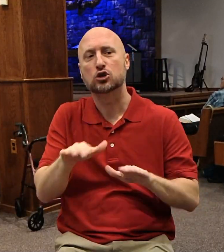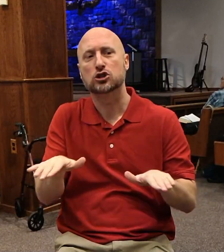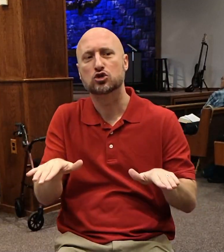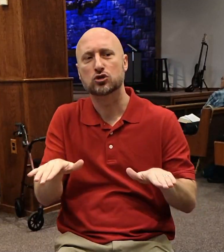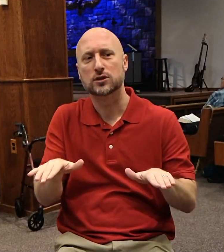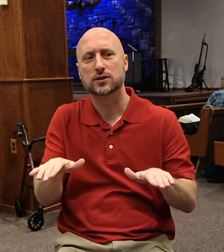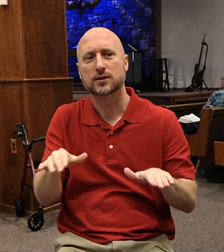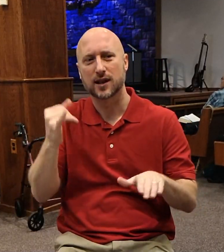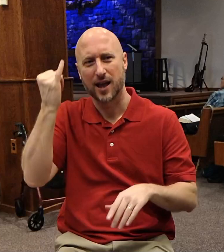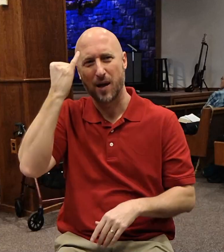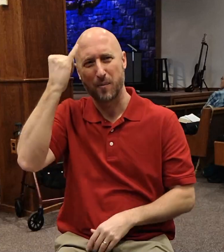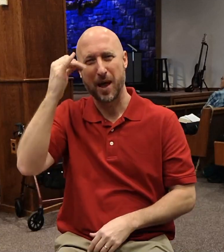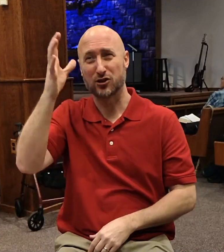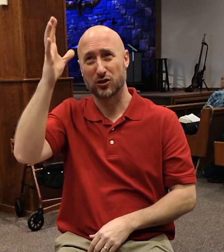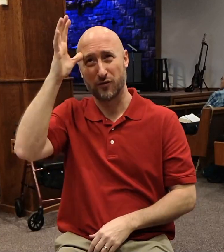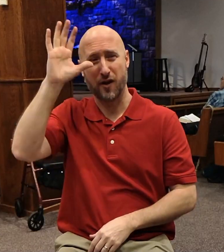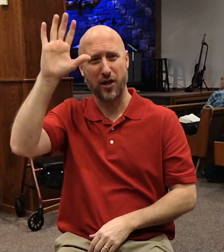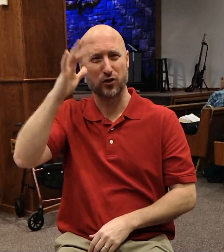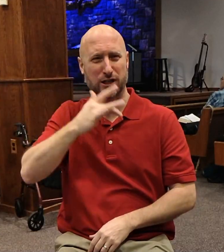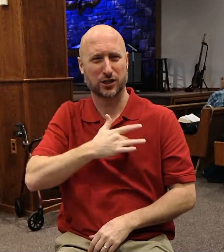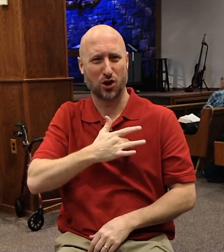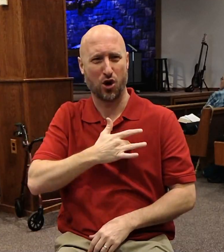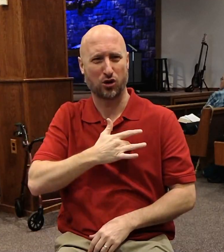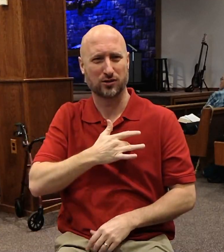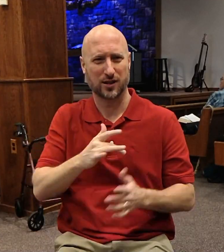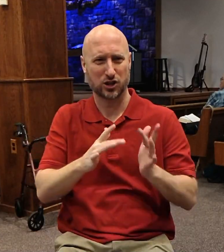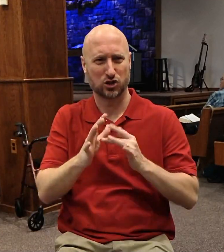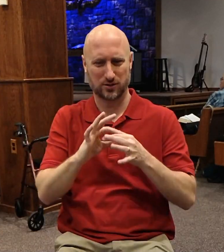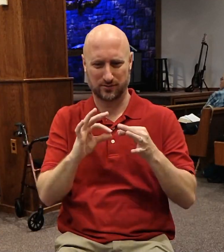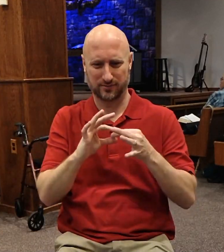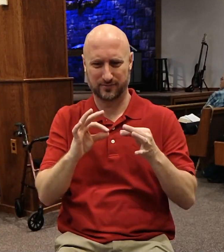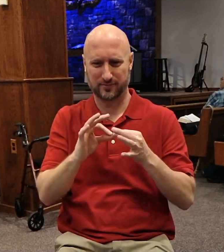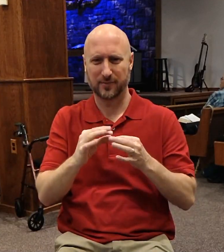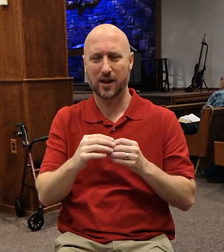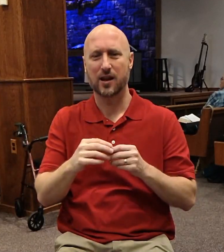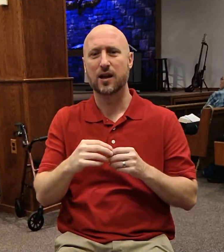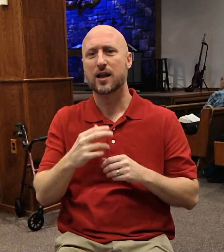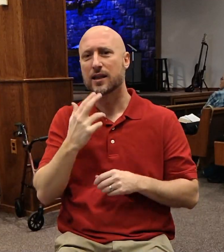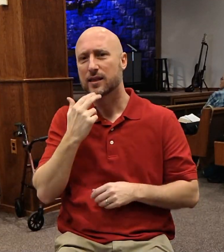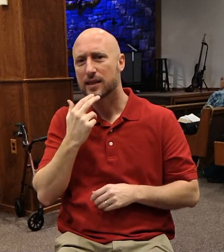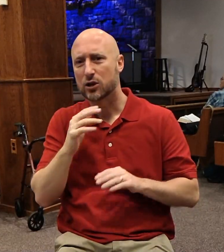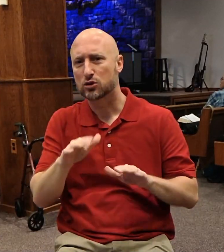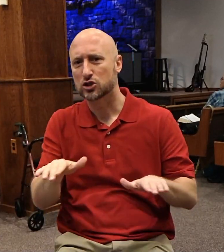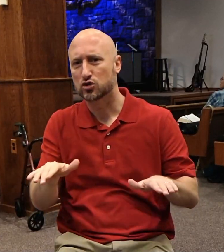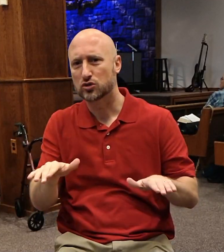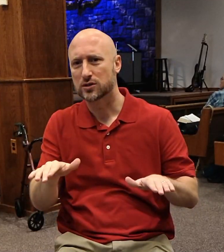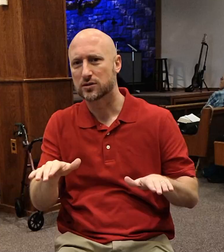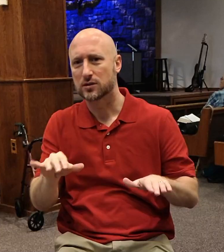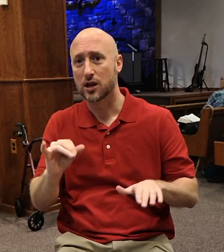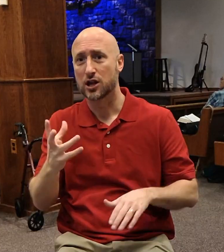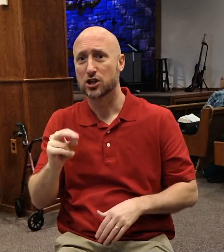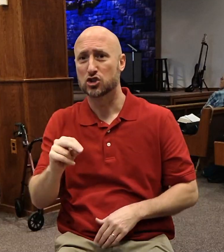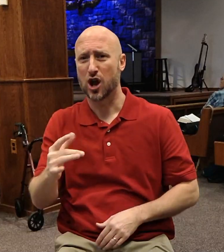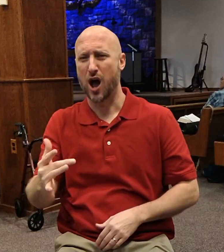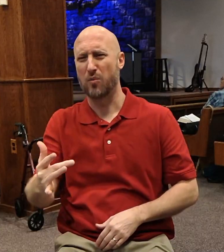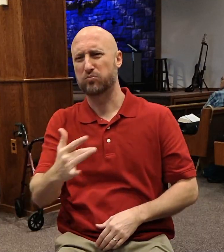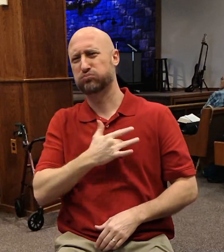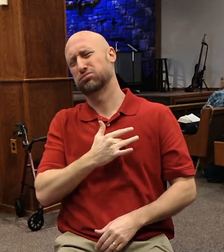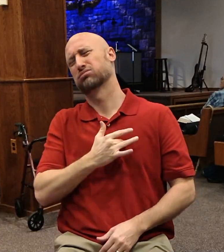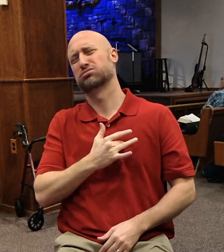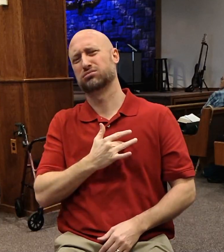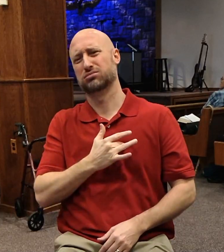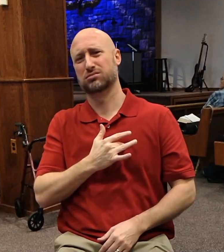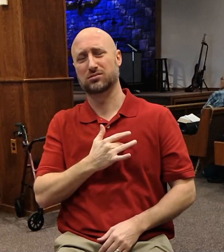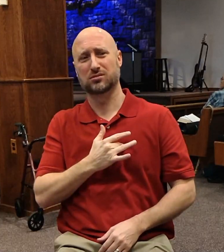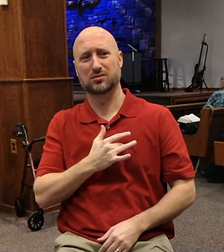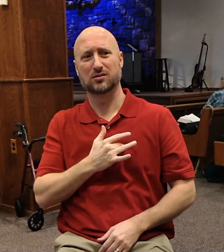in his heart as he says that, again, piercing John's heart, causing a memory. And he's getting ready to